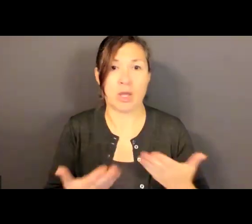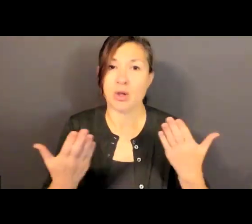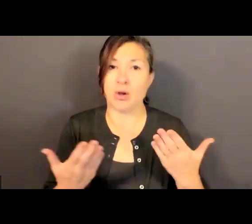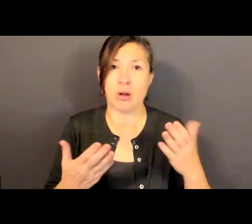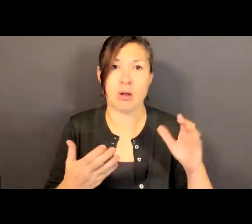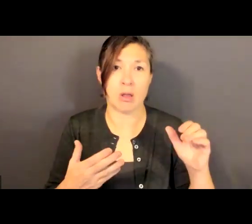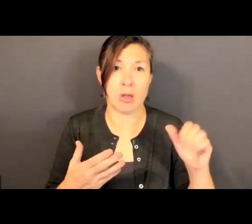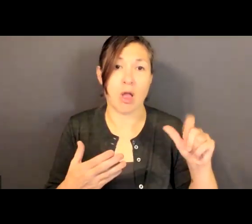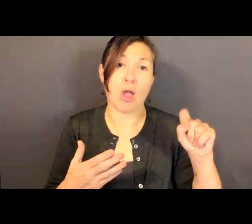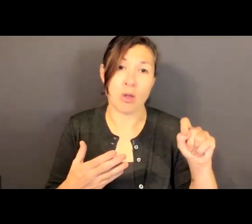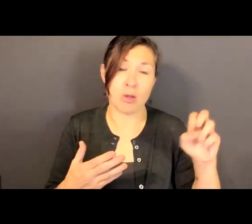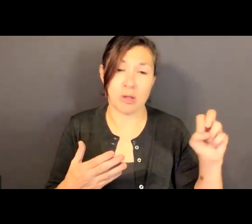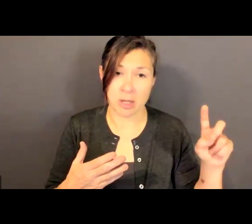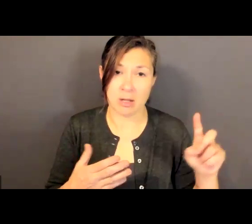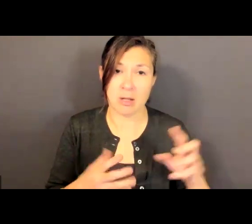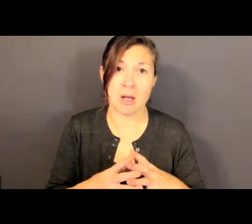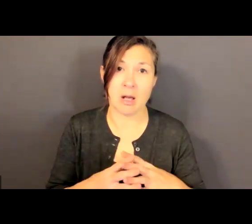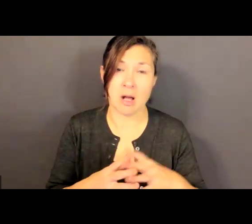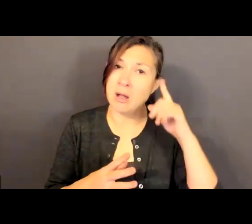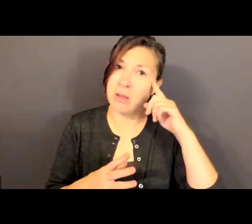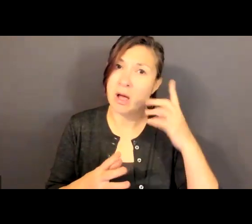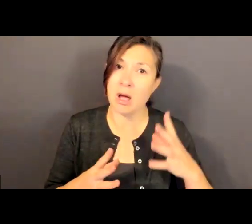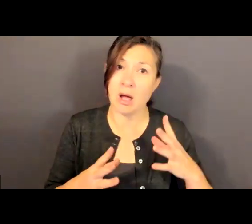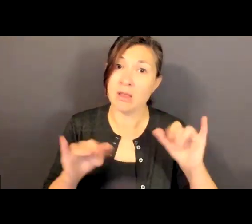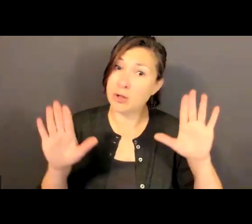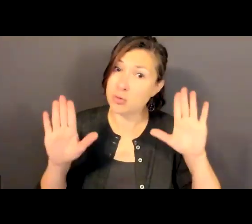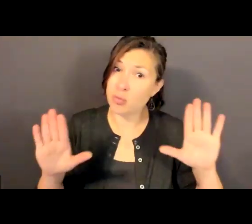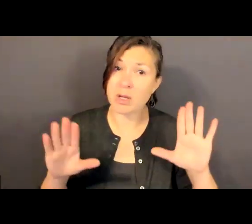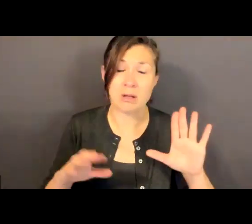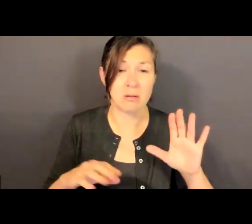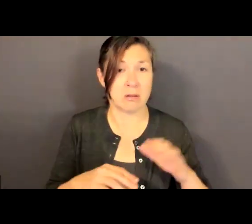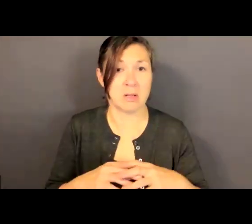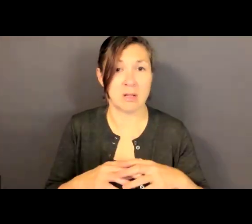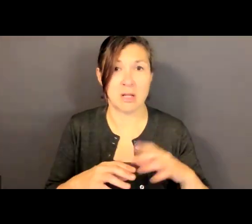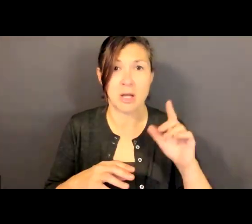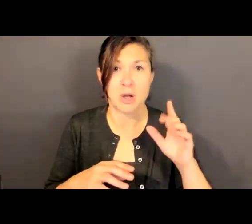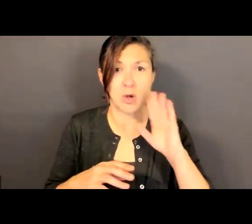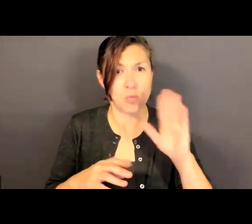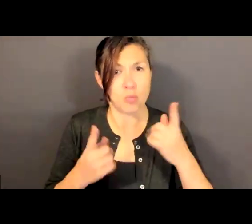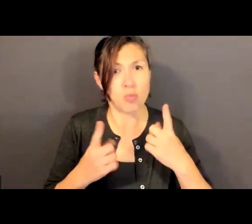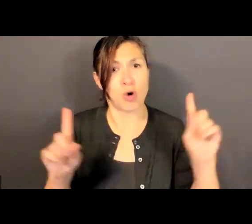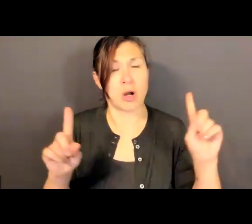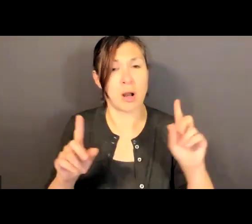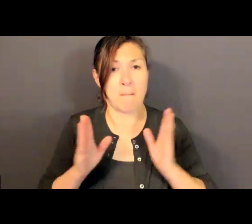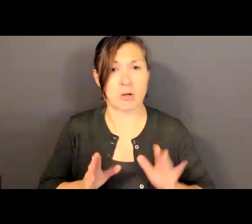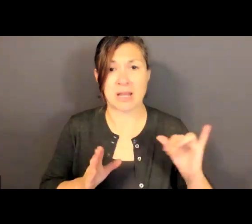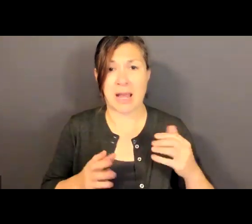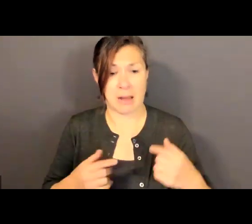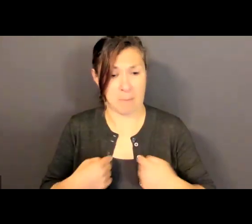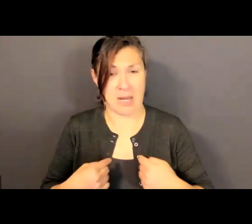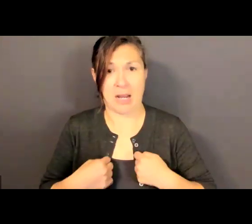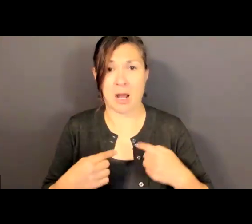alternative education, and I thought that great, that's gonna work for people like me, you know, a refugee from another